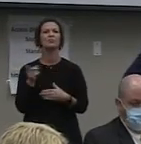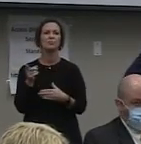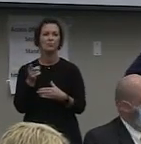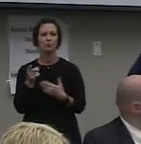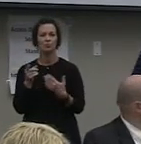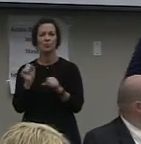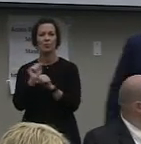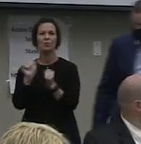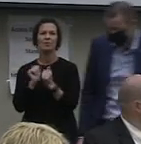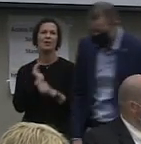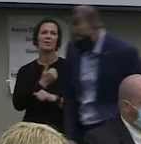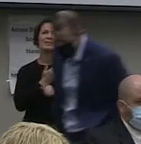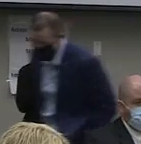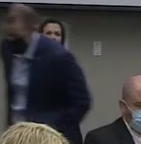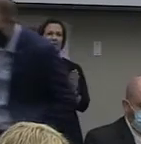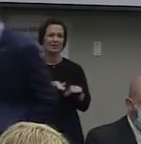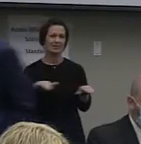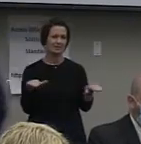our great state.